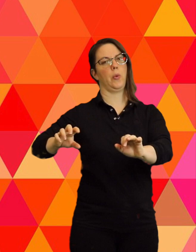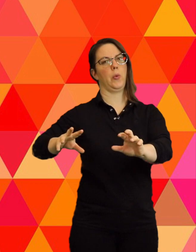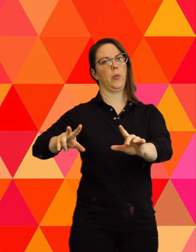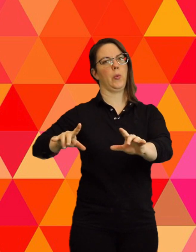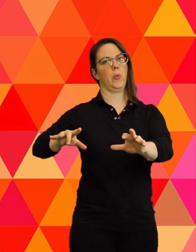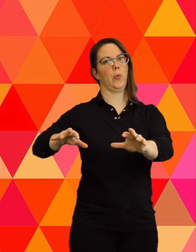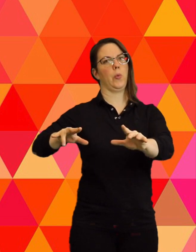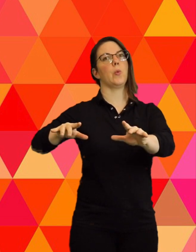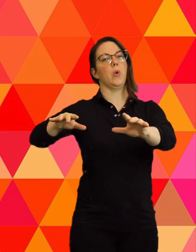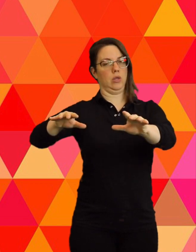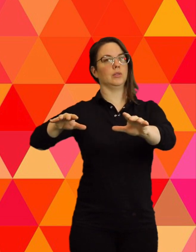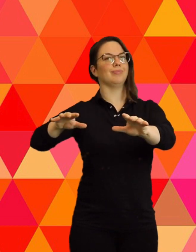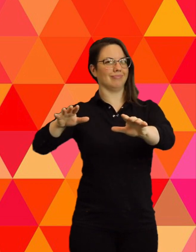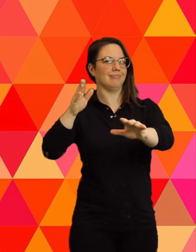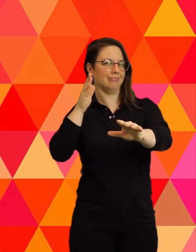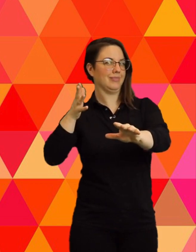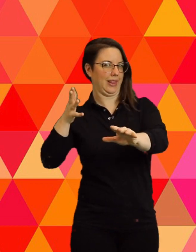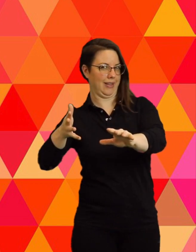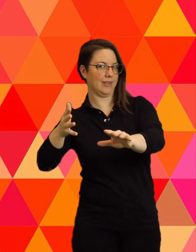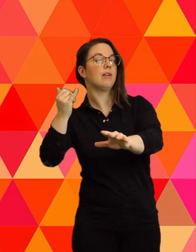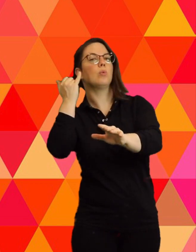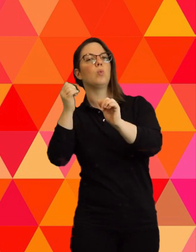just my recipe.